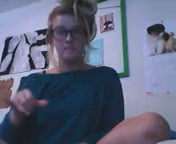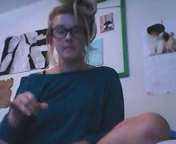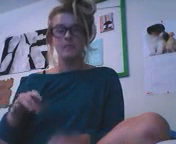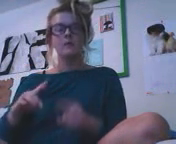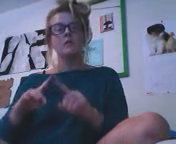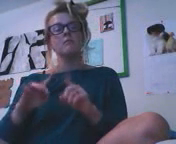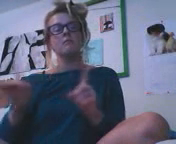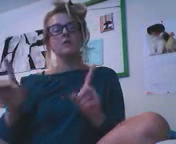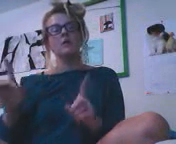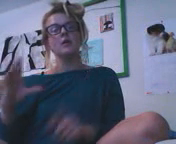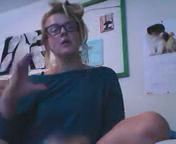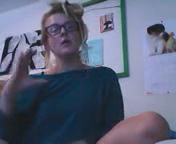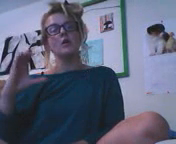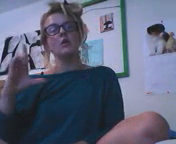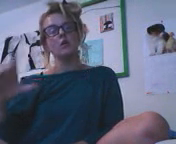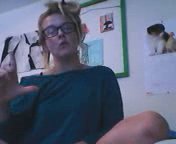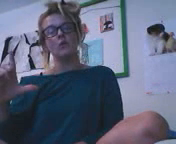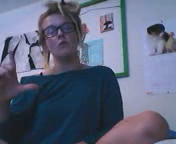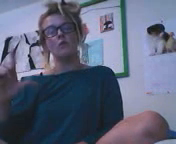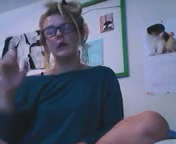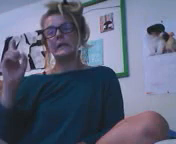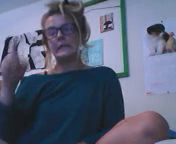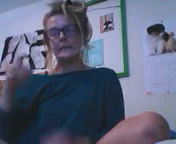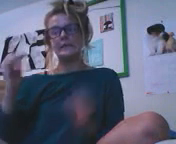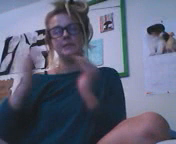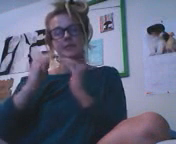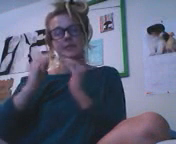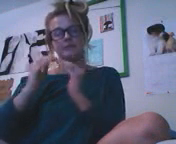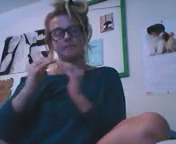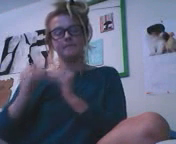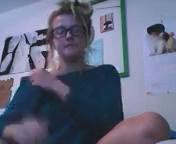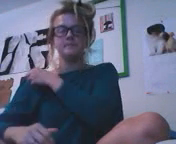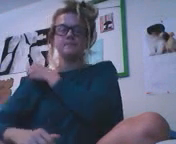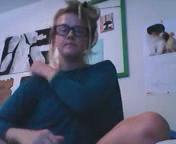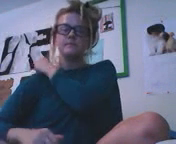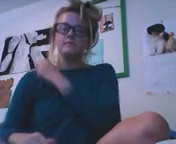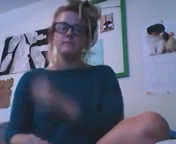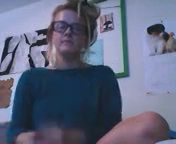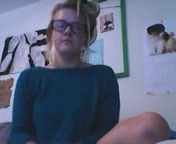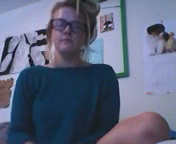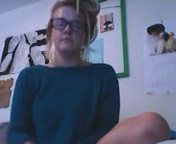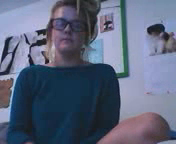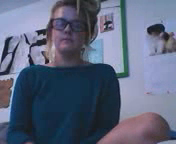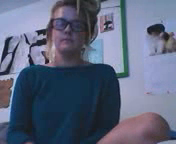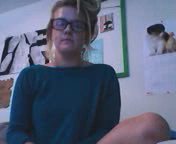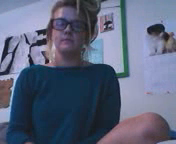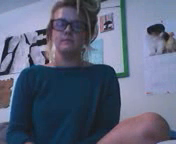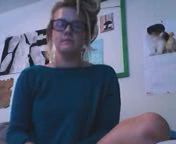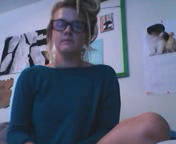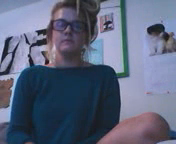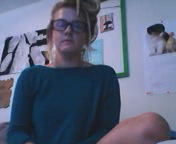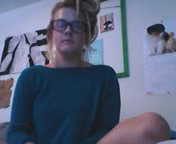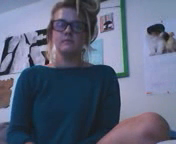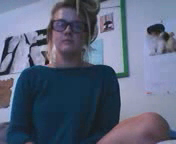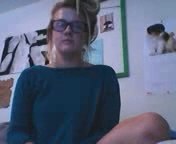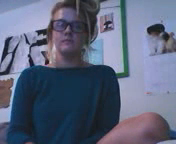balance our chlorine, we're going to add a 4 coefficient in front of our Cl2 molecule. And if we have 4